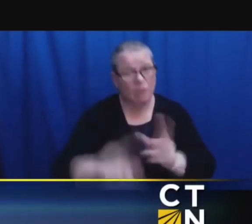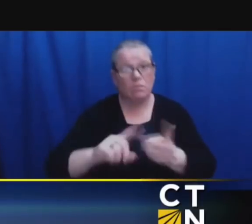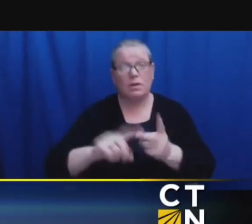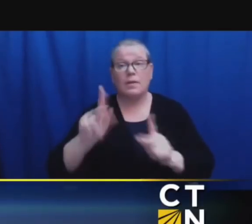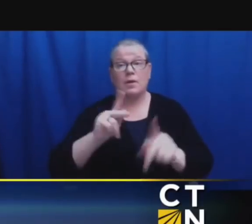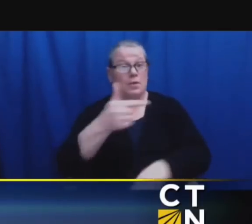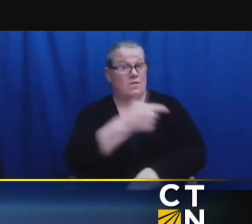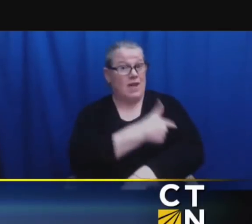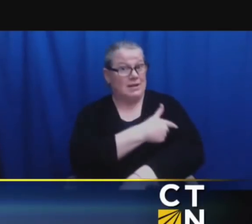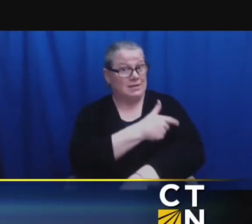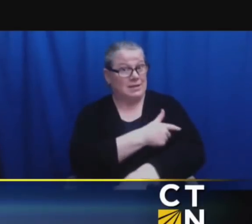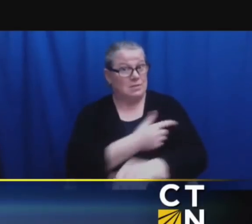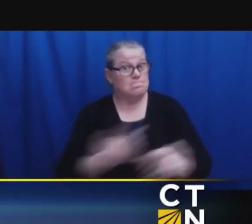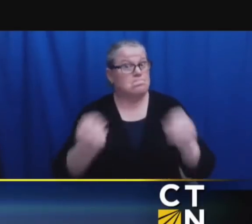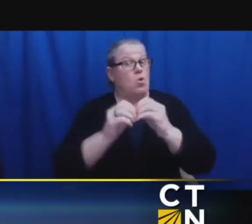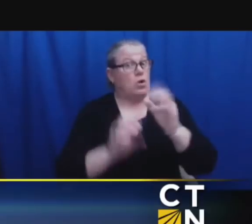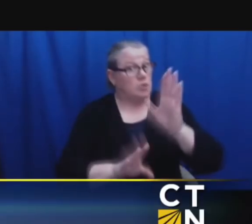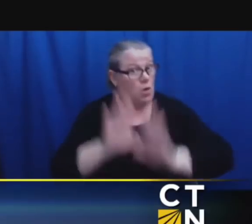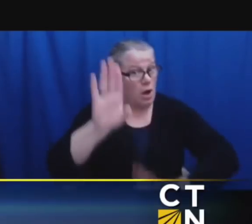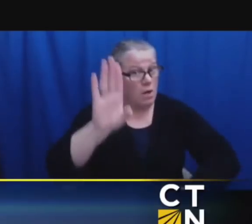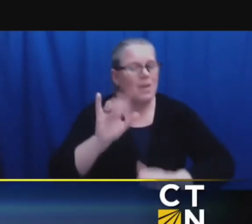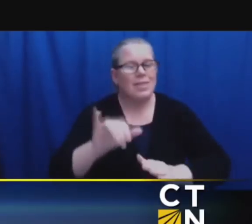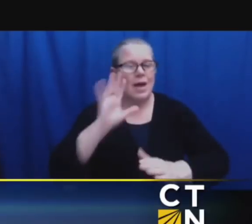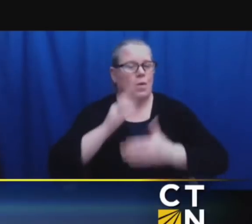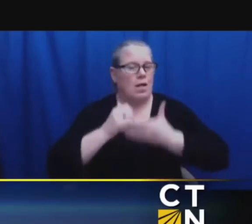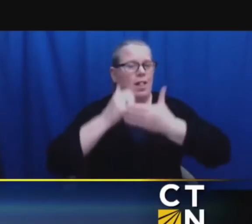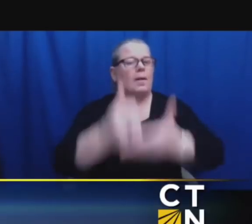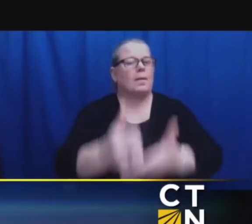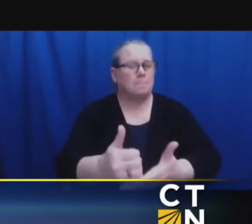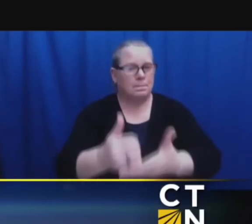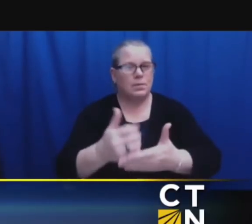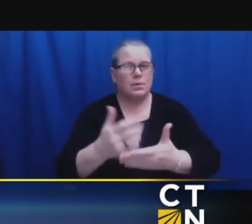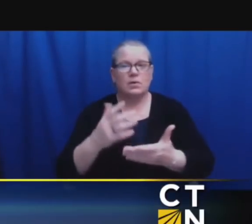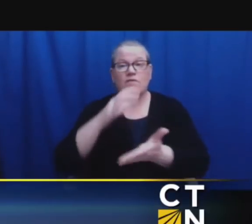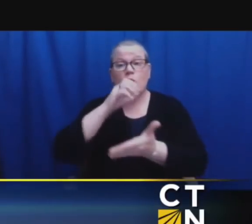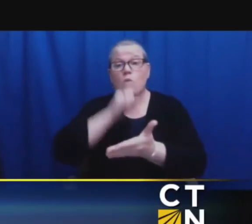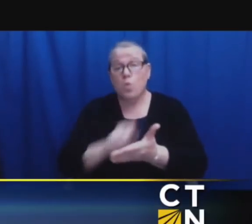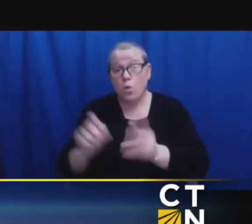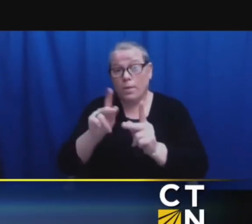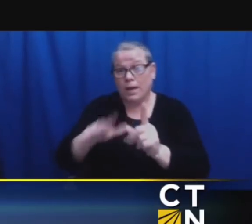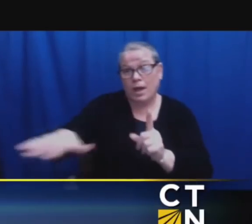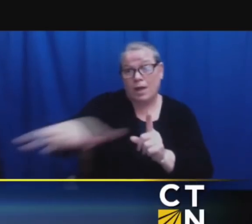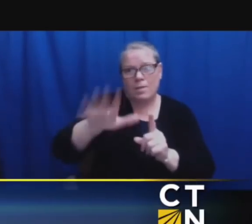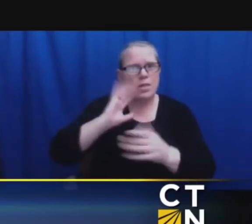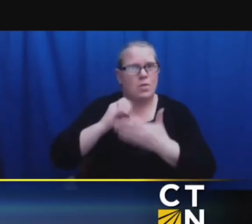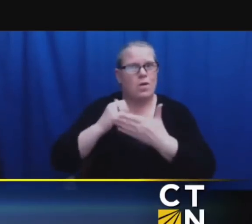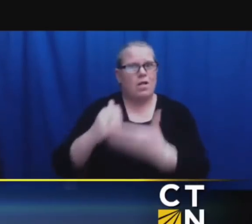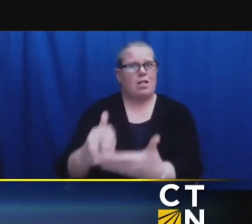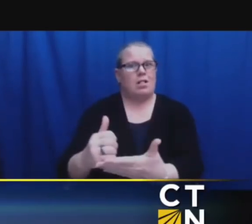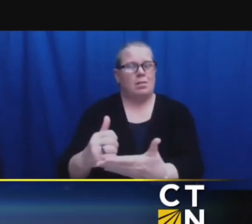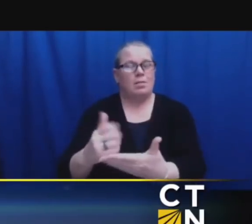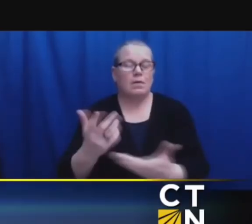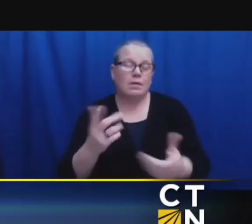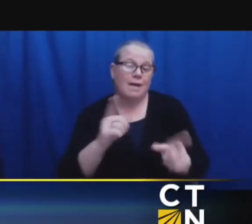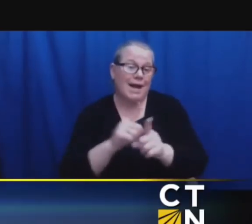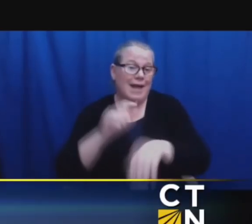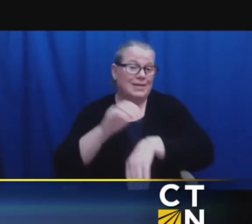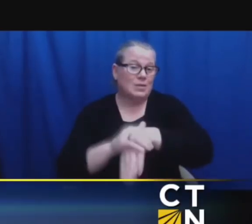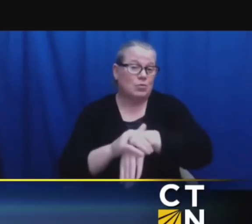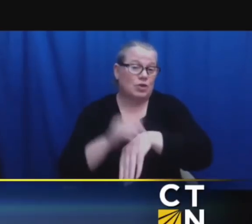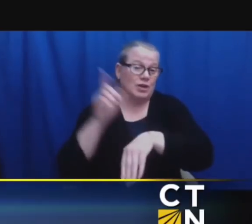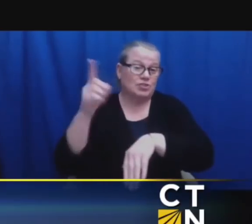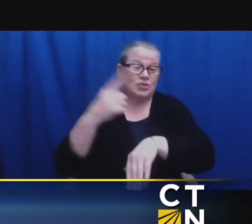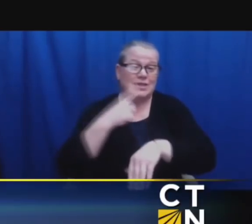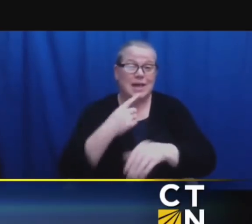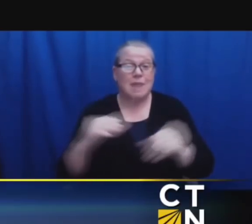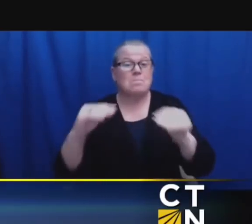changer. Right now, it's a game changer for some of our older populations, what a difference that makes. And as the British say, more jabs,